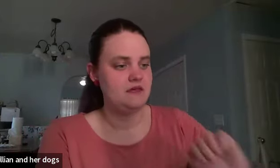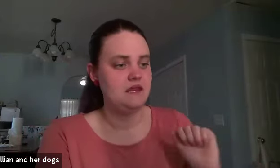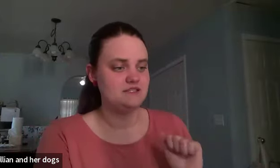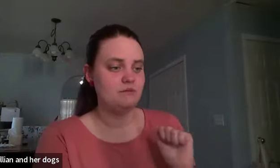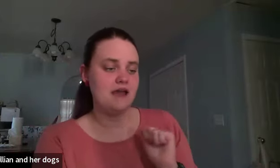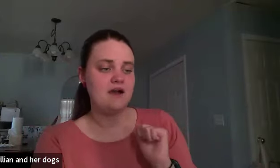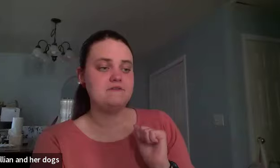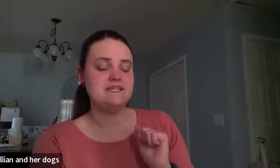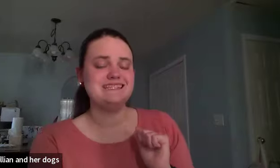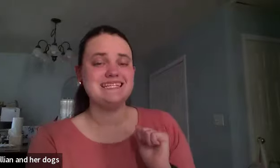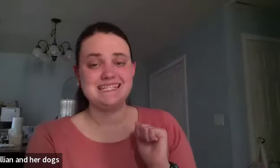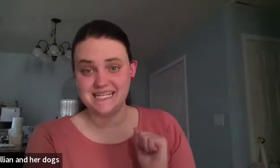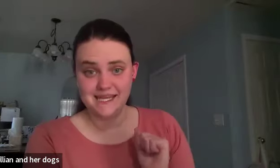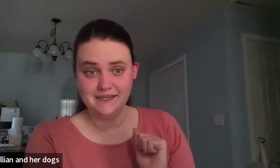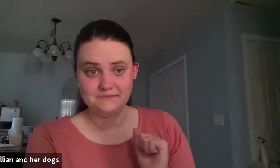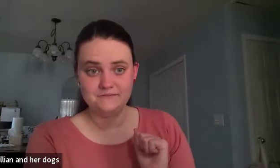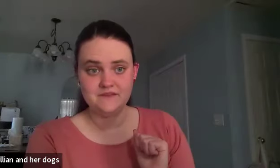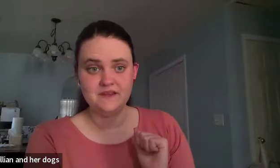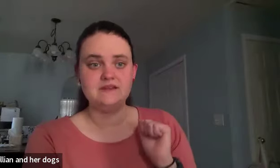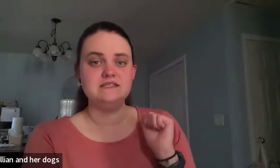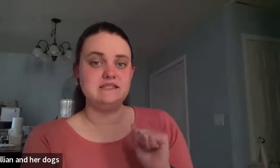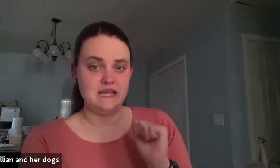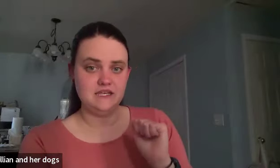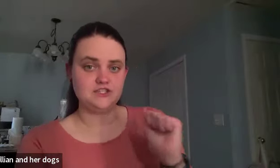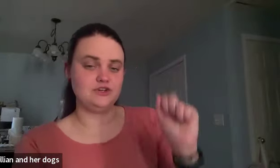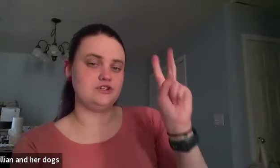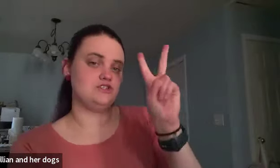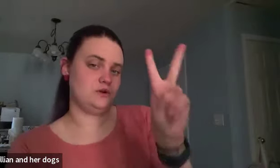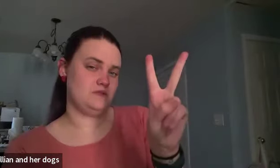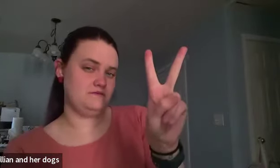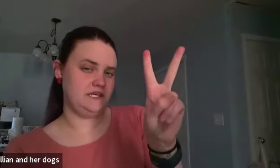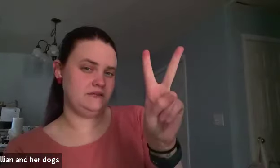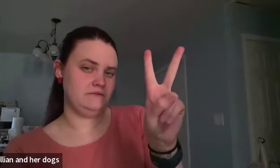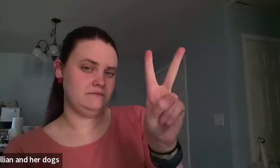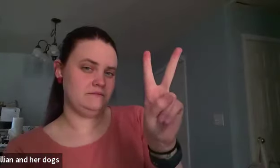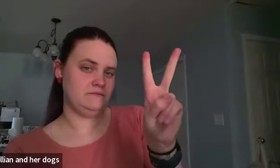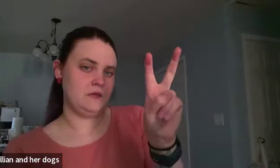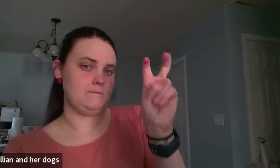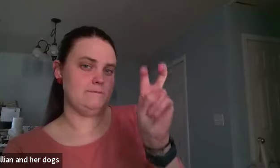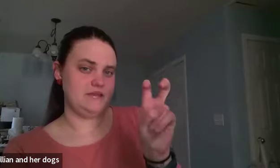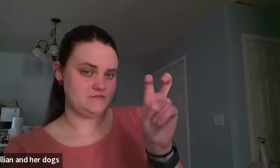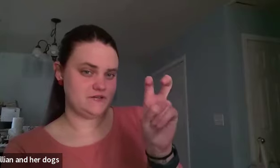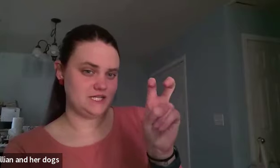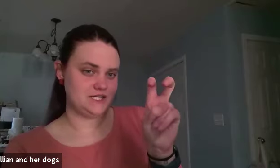The next one we have is snake. Snake is, you're gonna start with a V, bend your